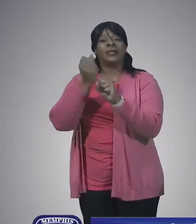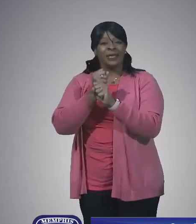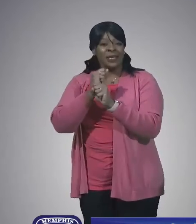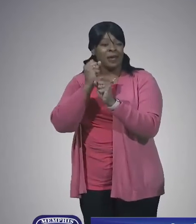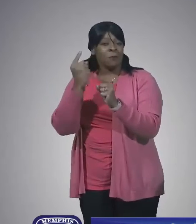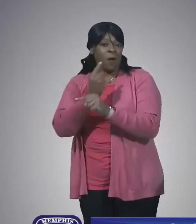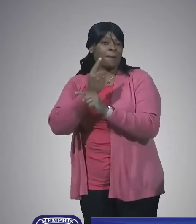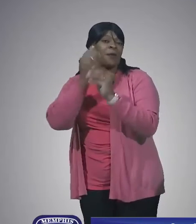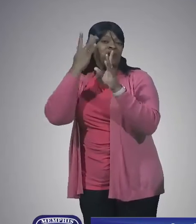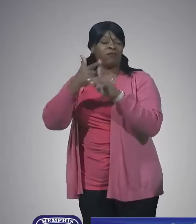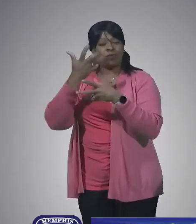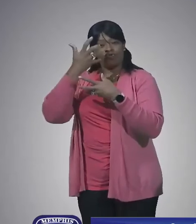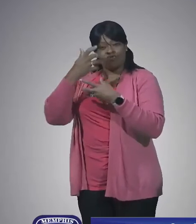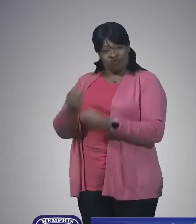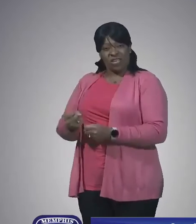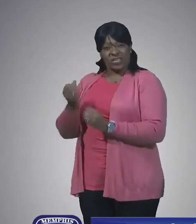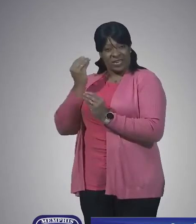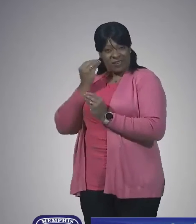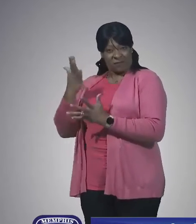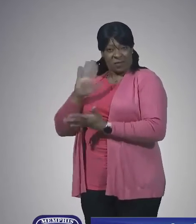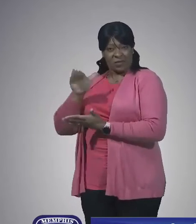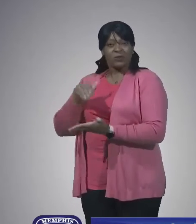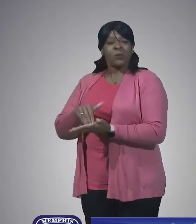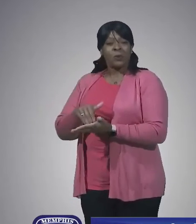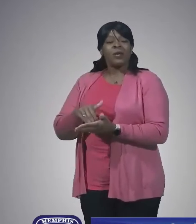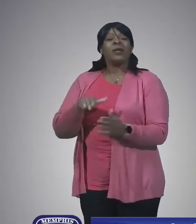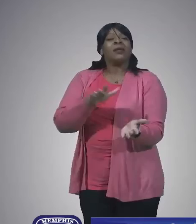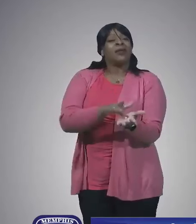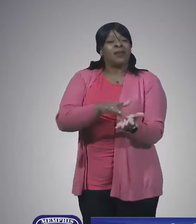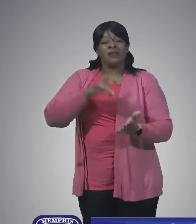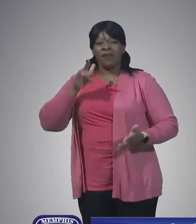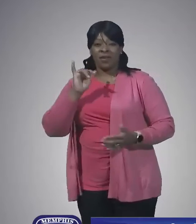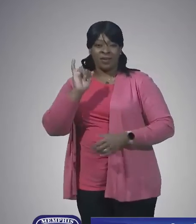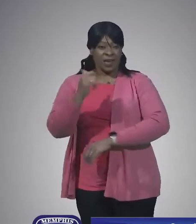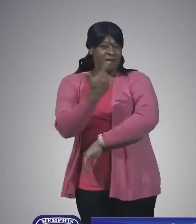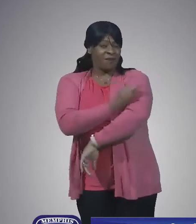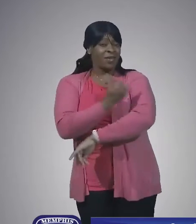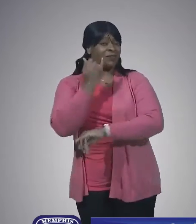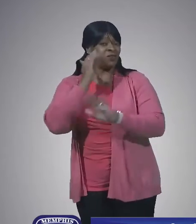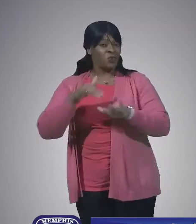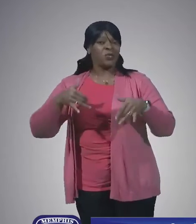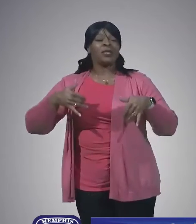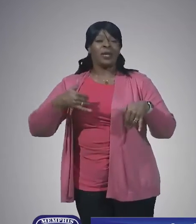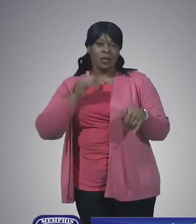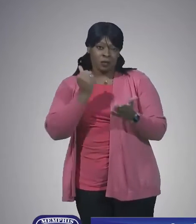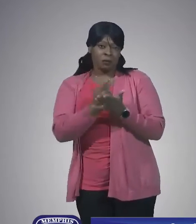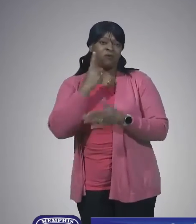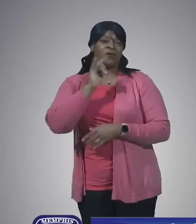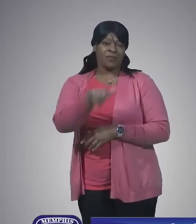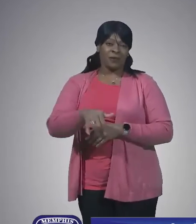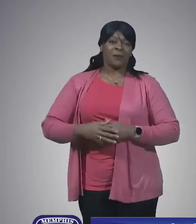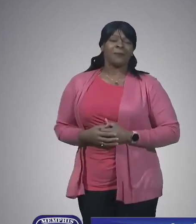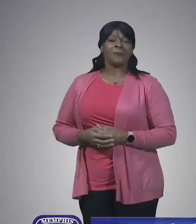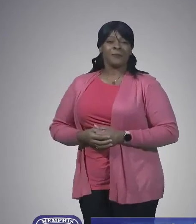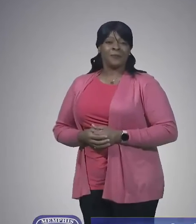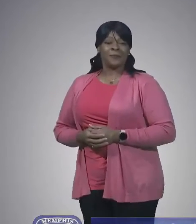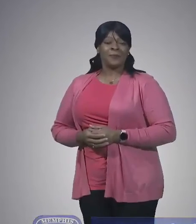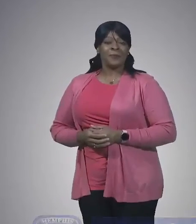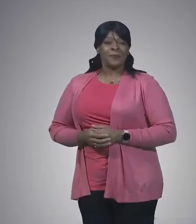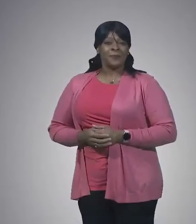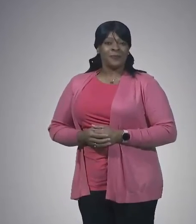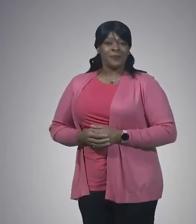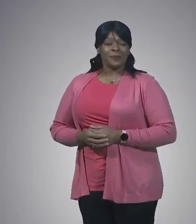information from a trusted source and then take advantage of the vaccine if their children are eligible for it.